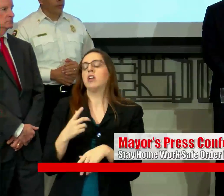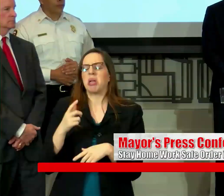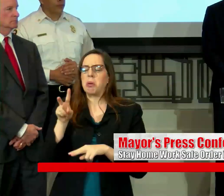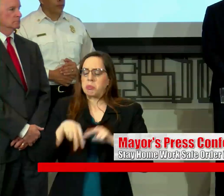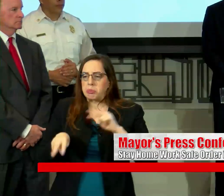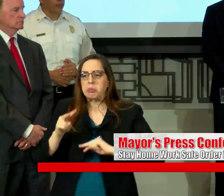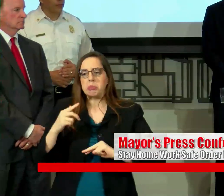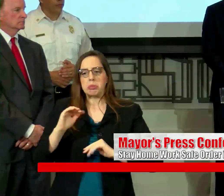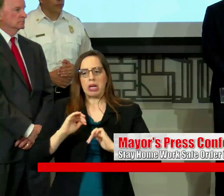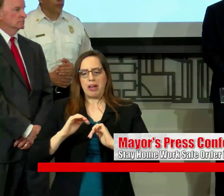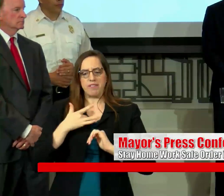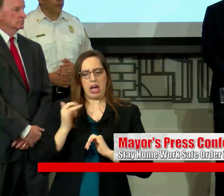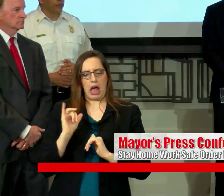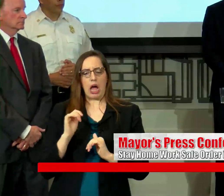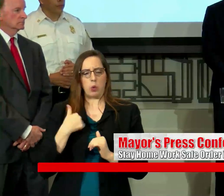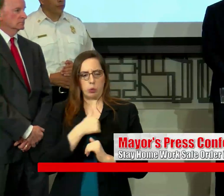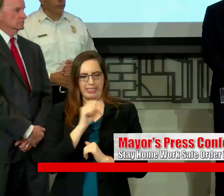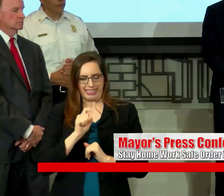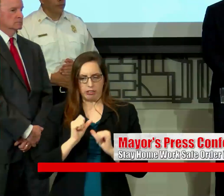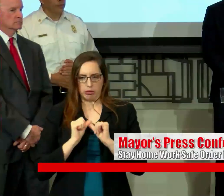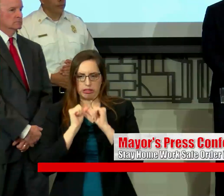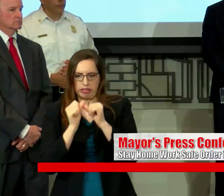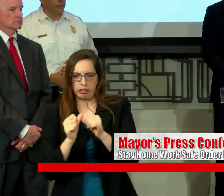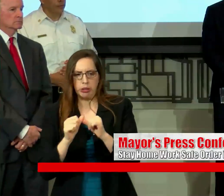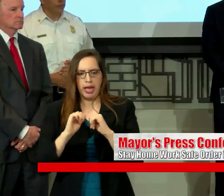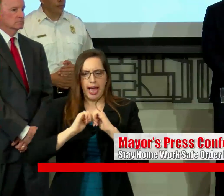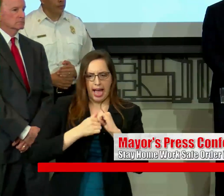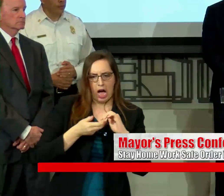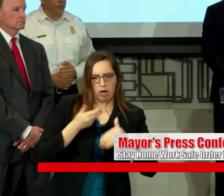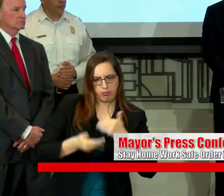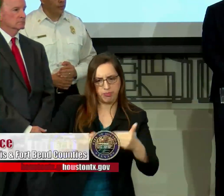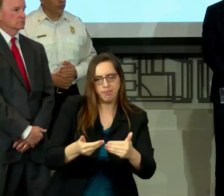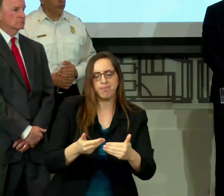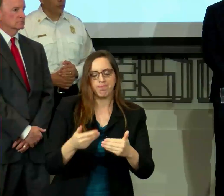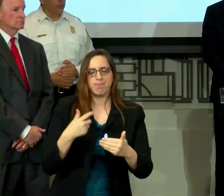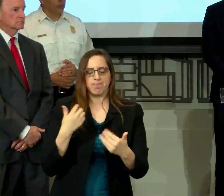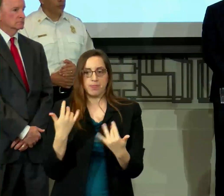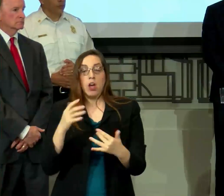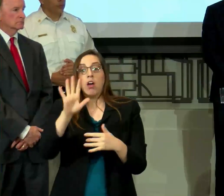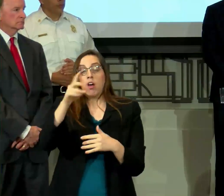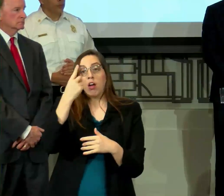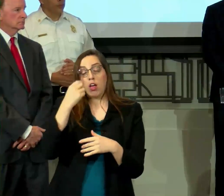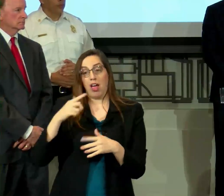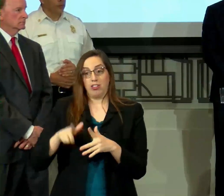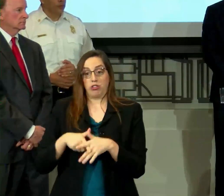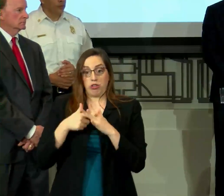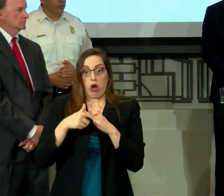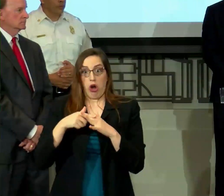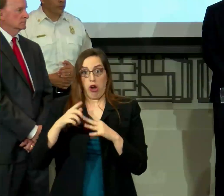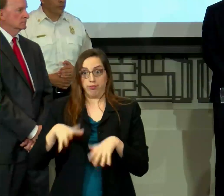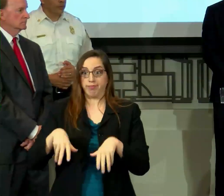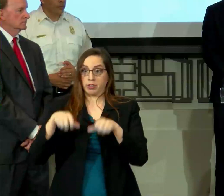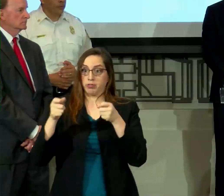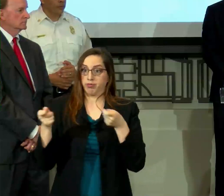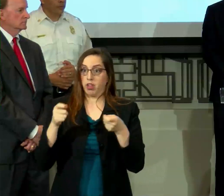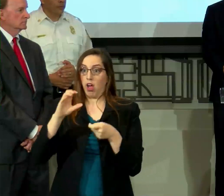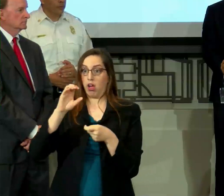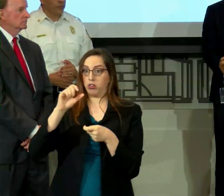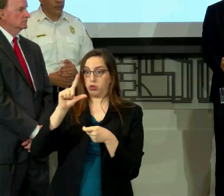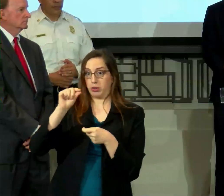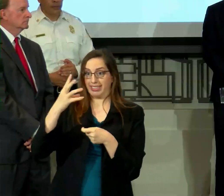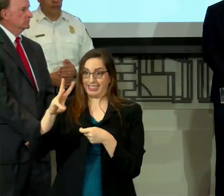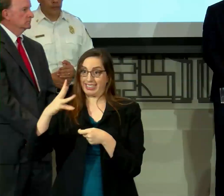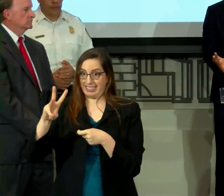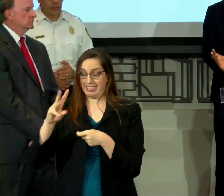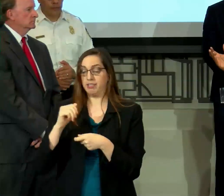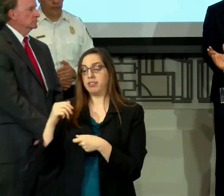how we need to proceed and how we will balance. And lastly, let me just say, when I came into office in 2016, and certainly Mayor Pro